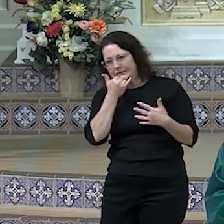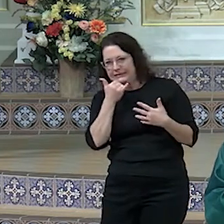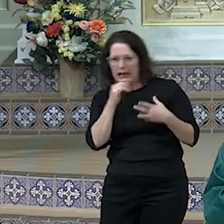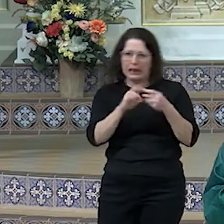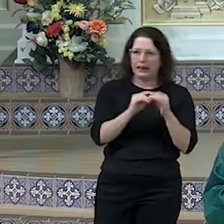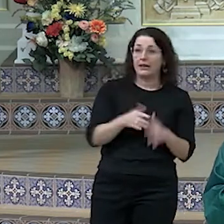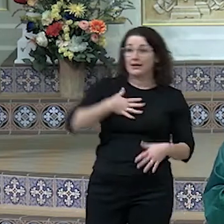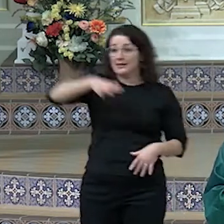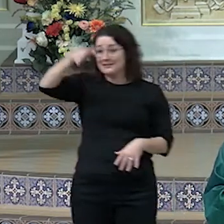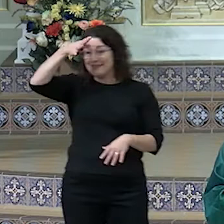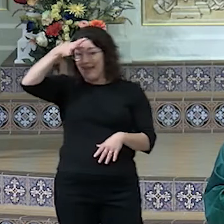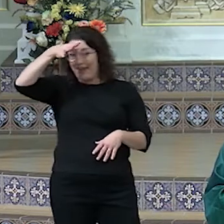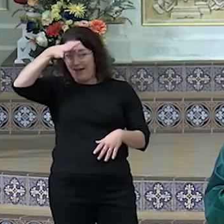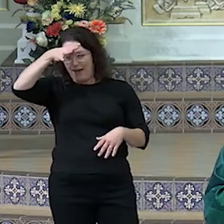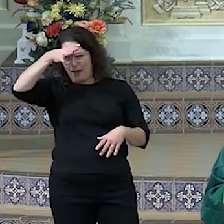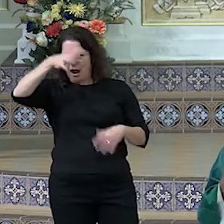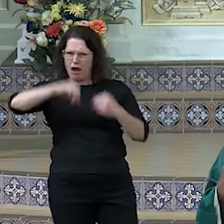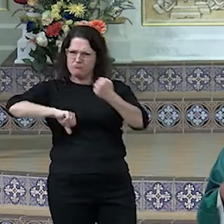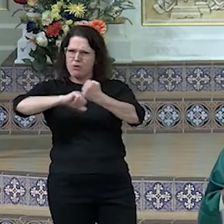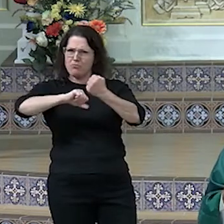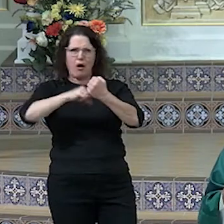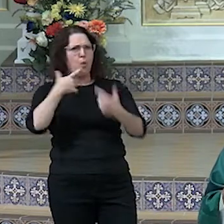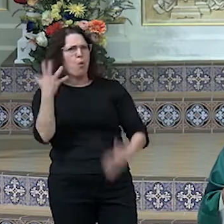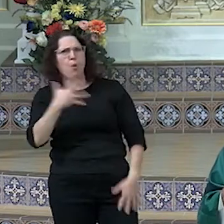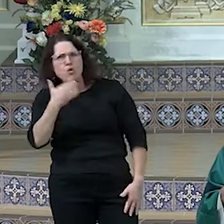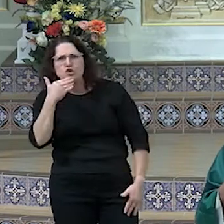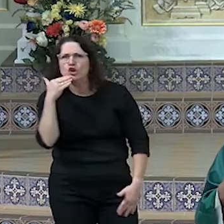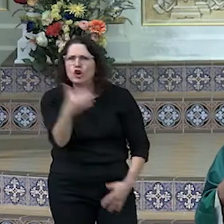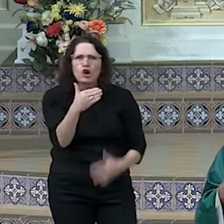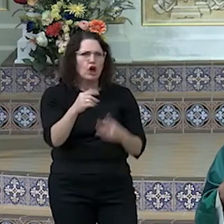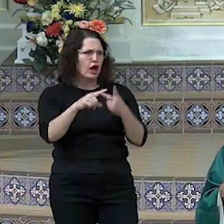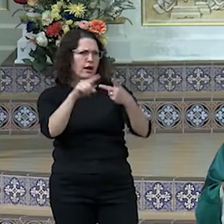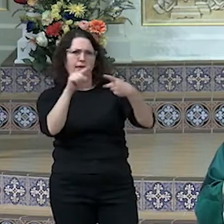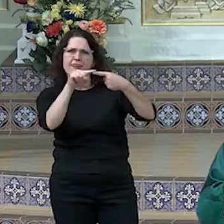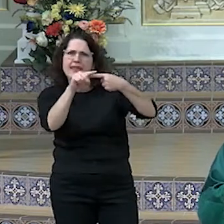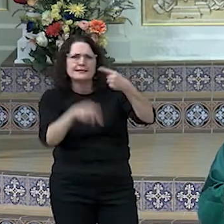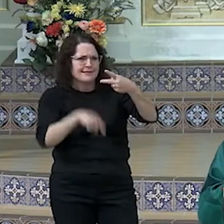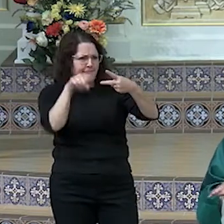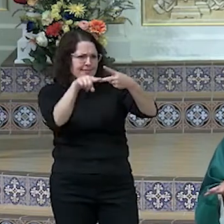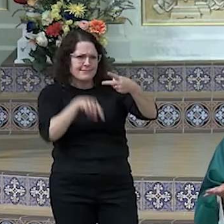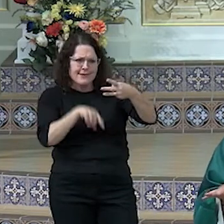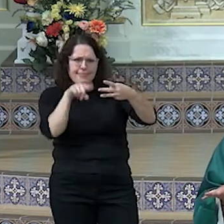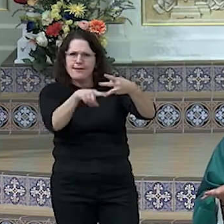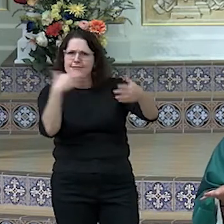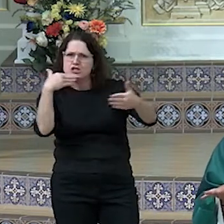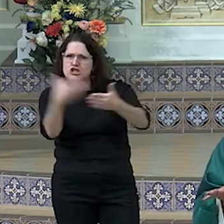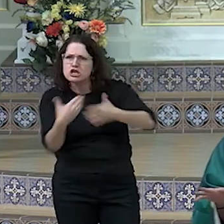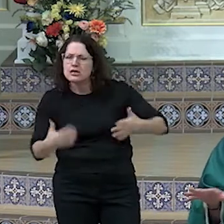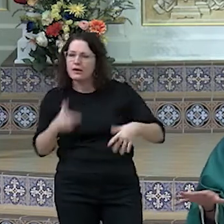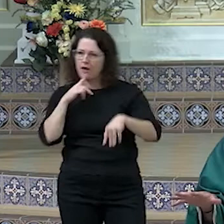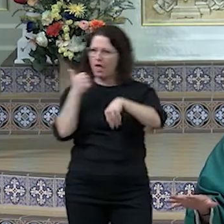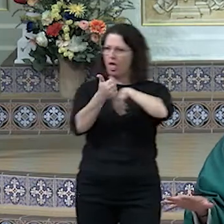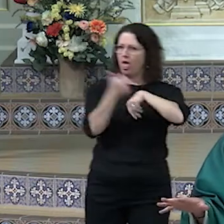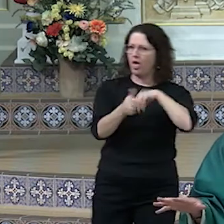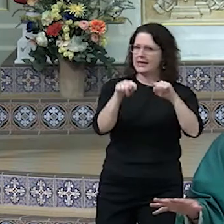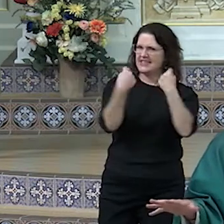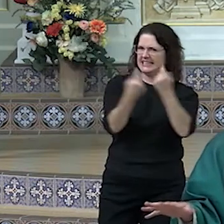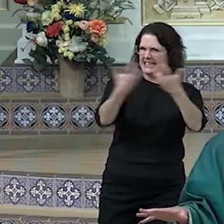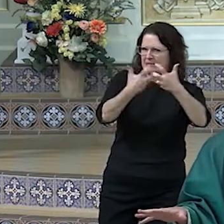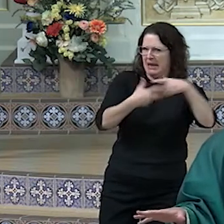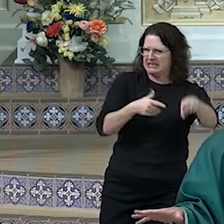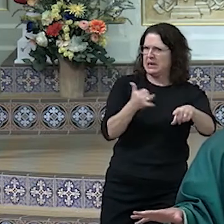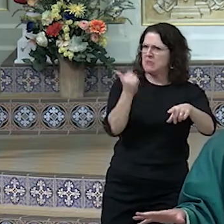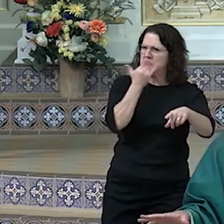be arguing how good I was and how my teammates had made all the mistakes